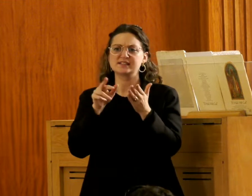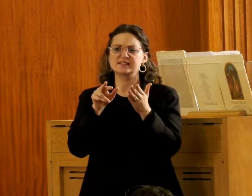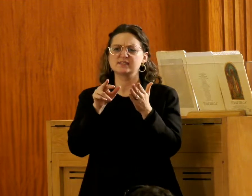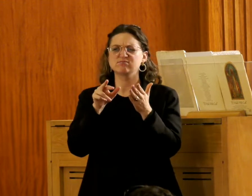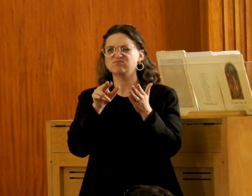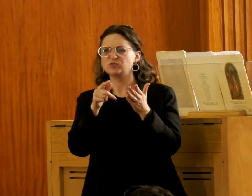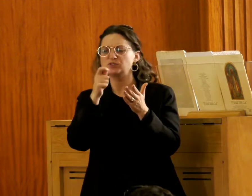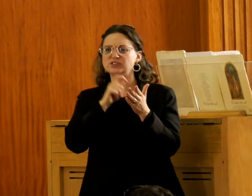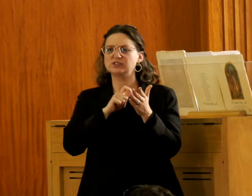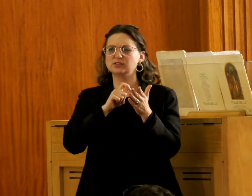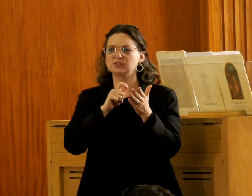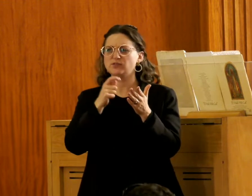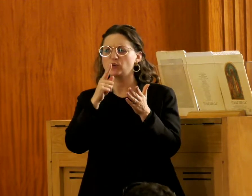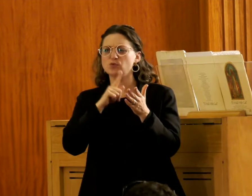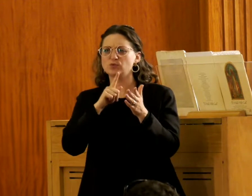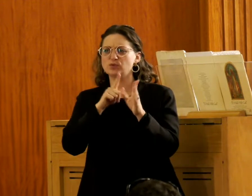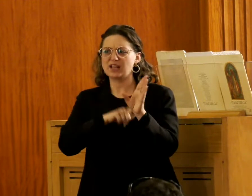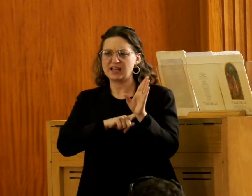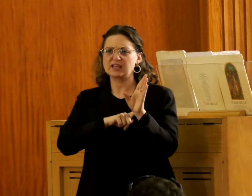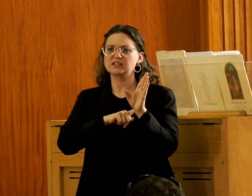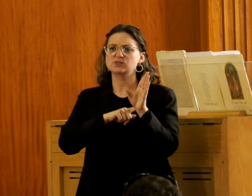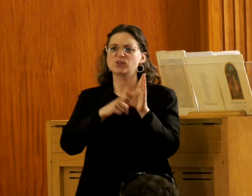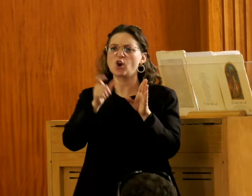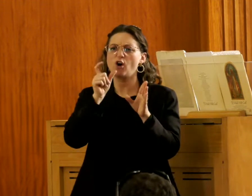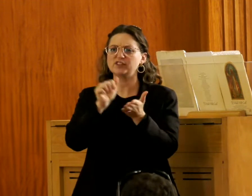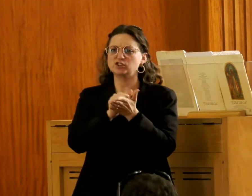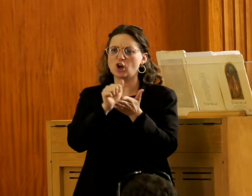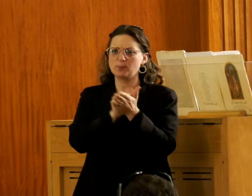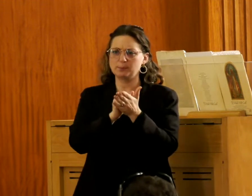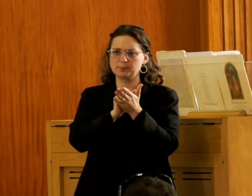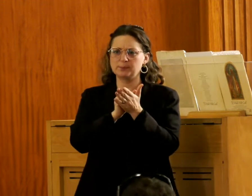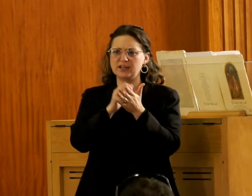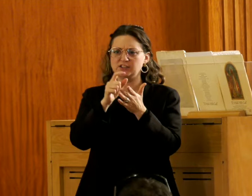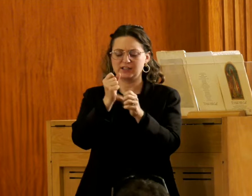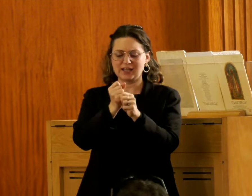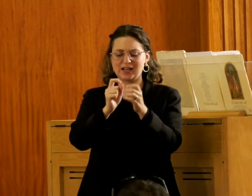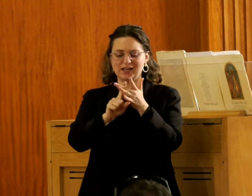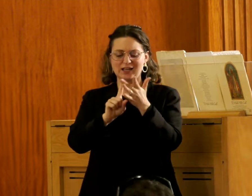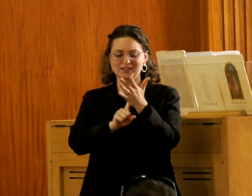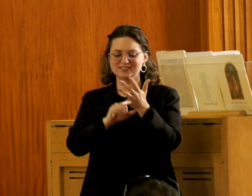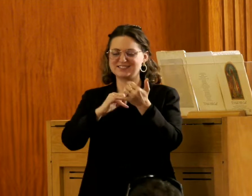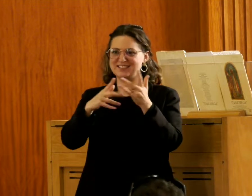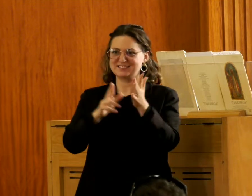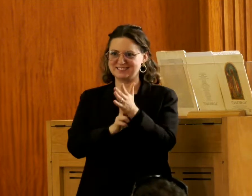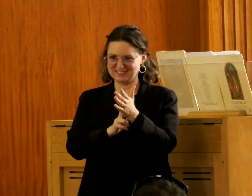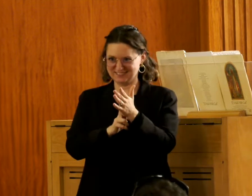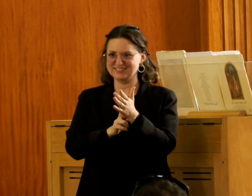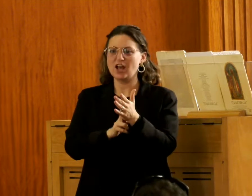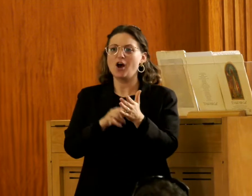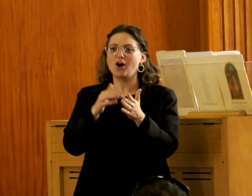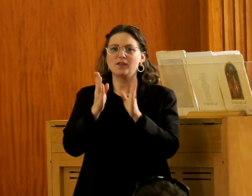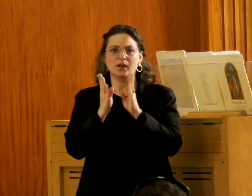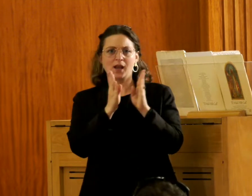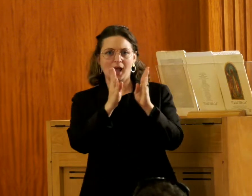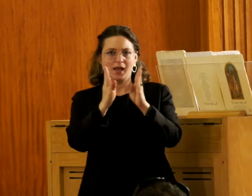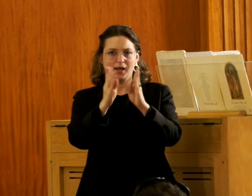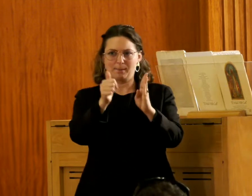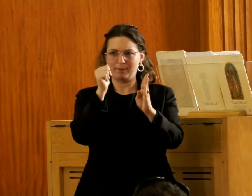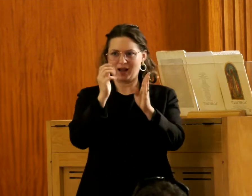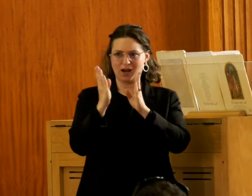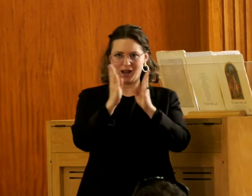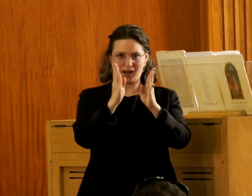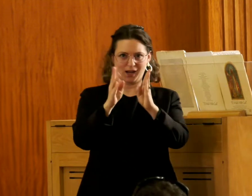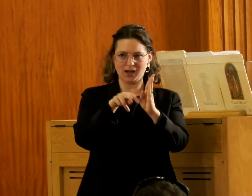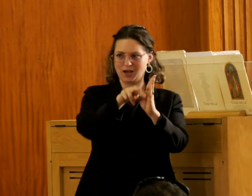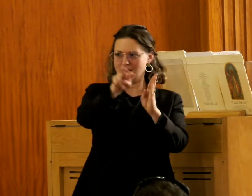Gargan's Gilson's coffee shop. She would happily make her way up the back lane to help out in the kitchen